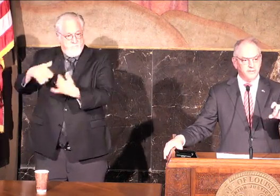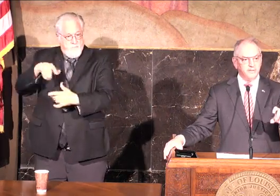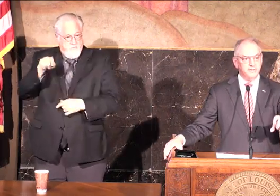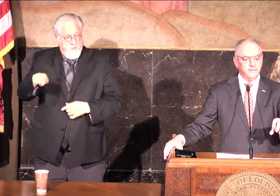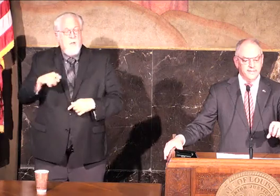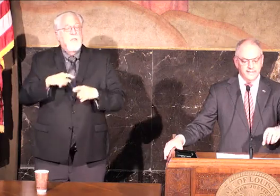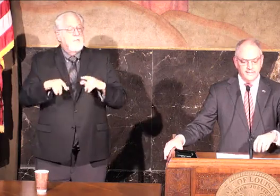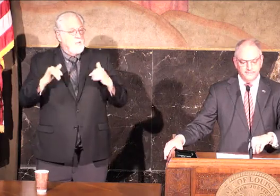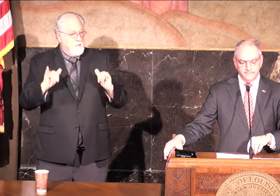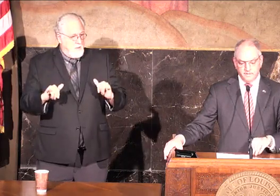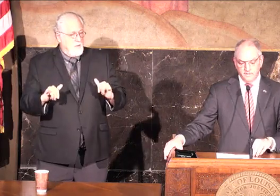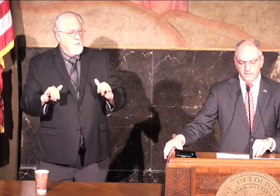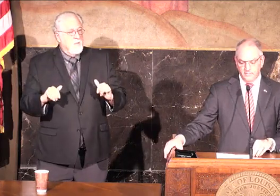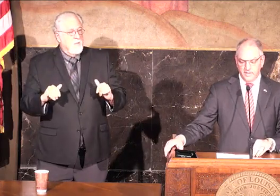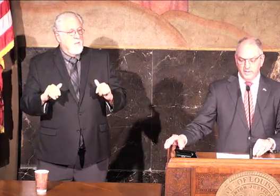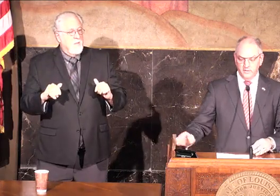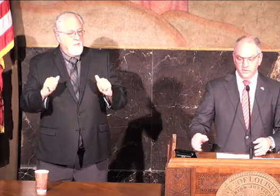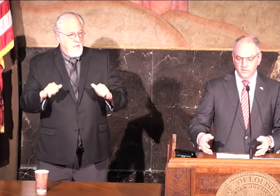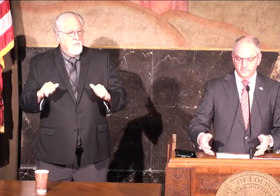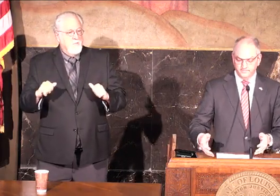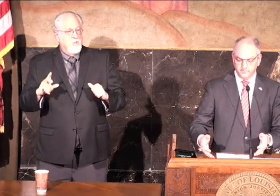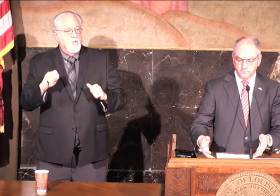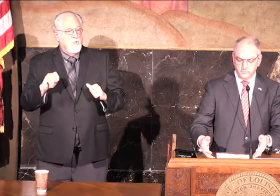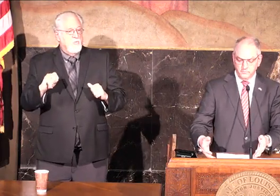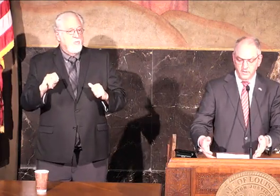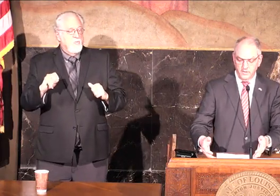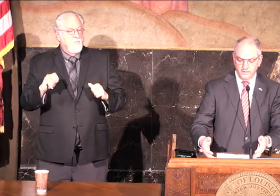have the ability to do